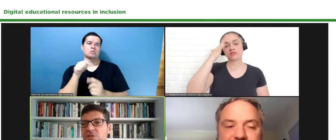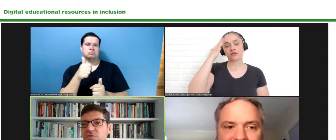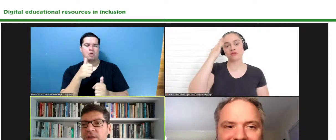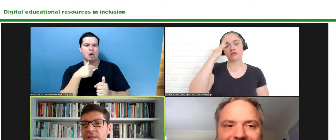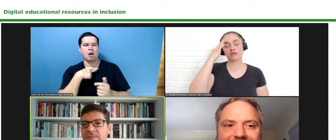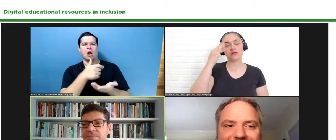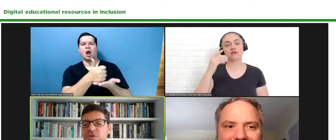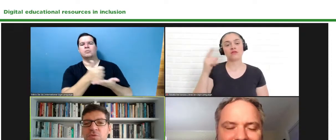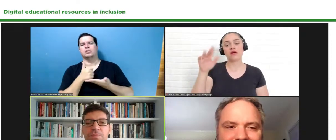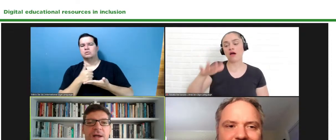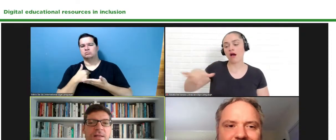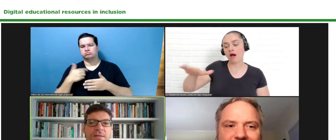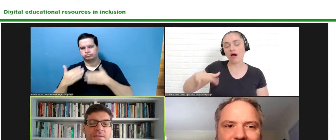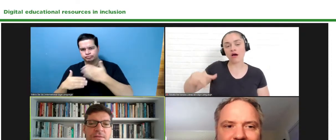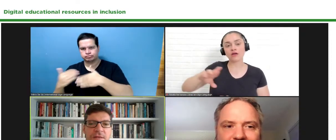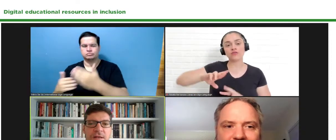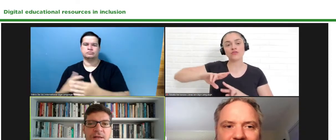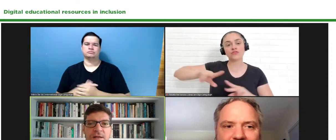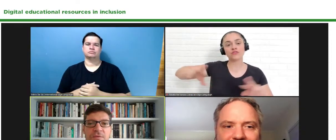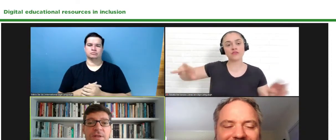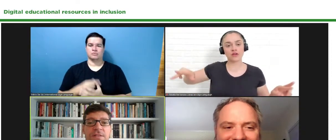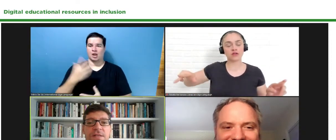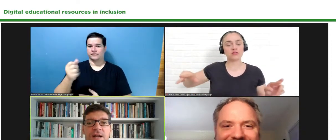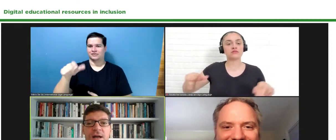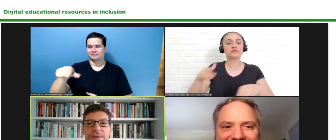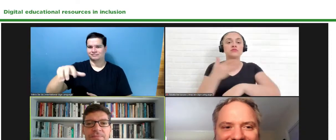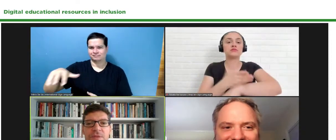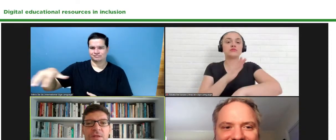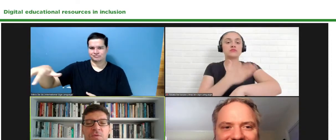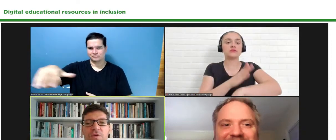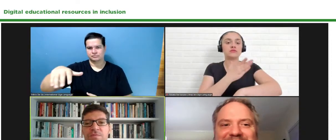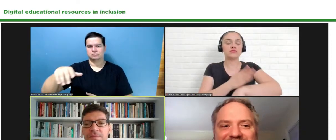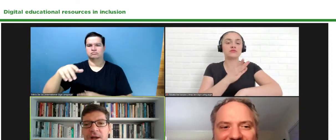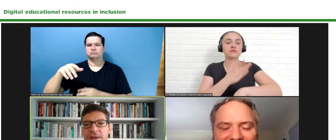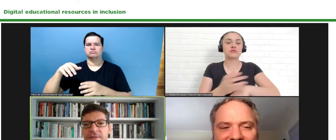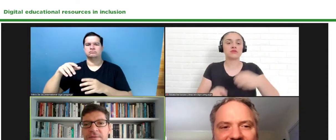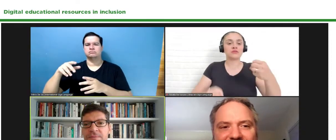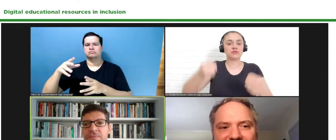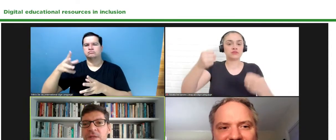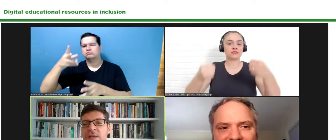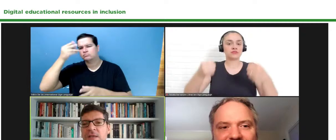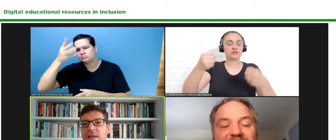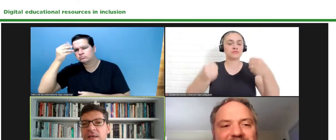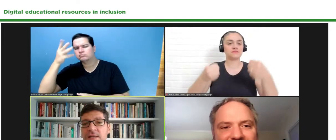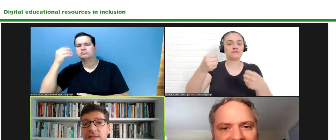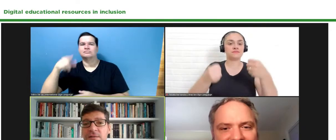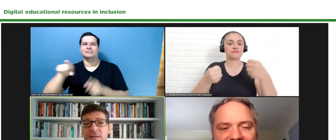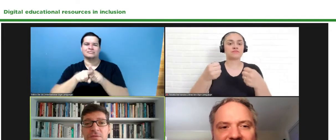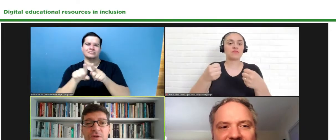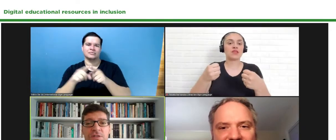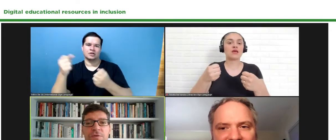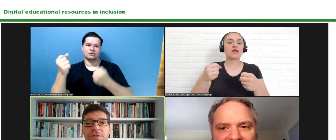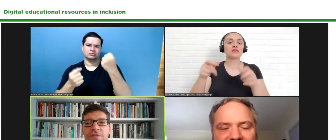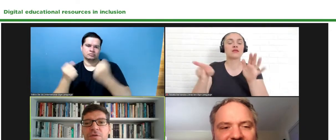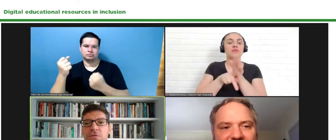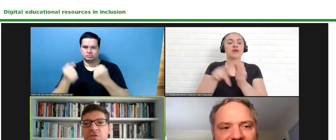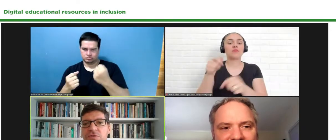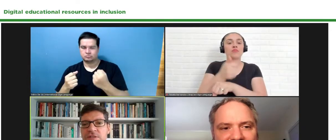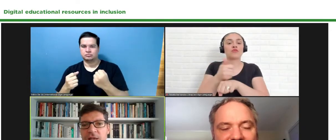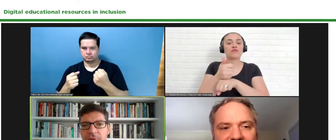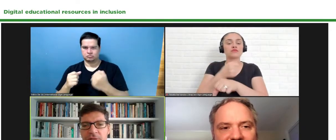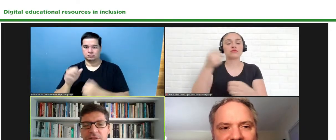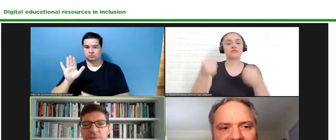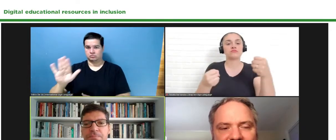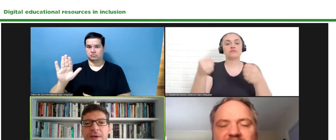I was training to pilot a racing car with my mind, and it was very difficult